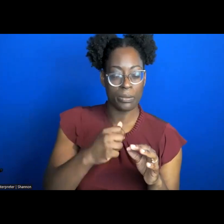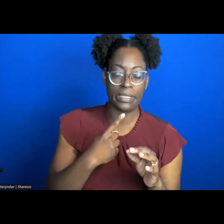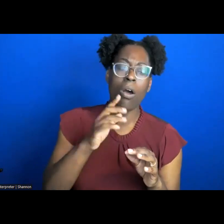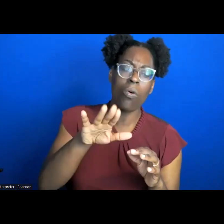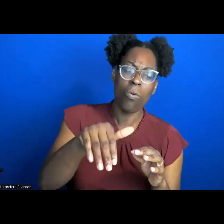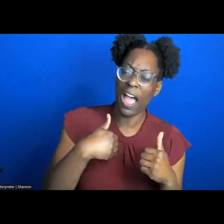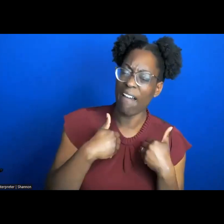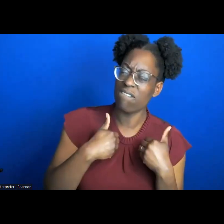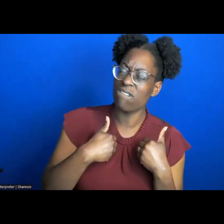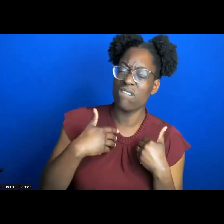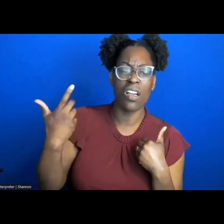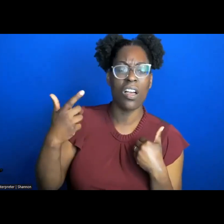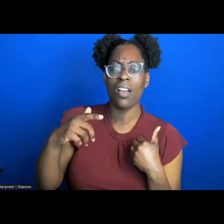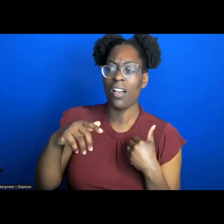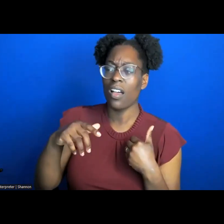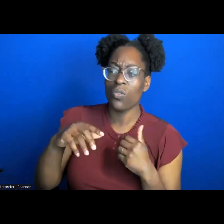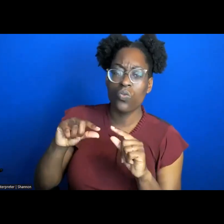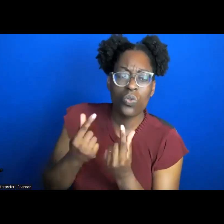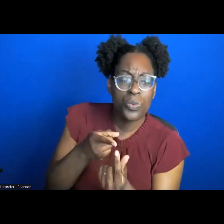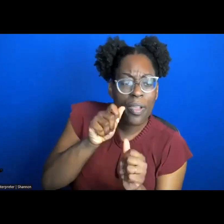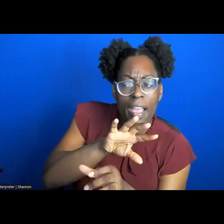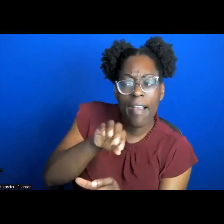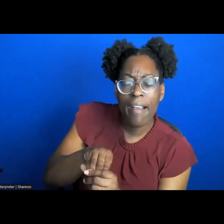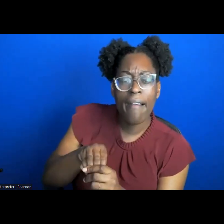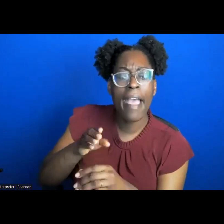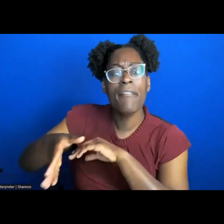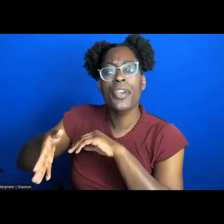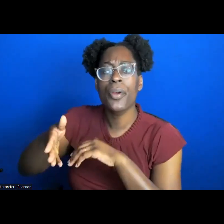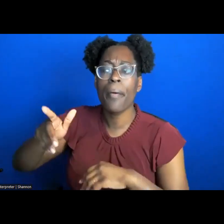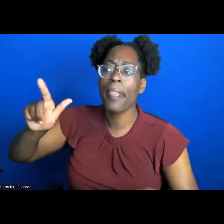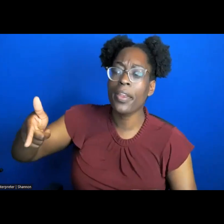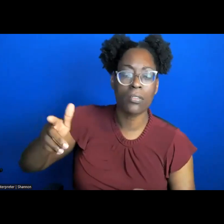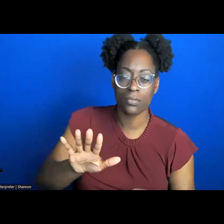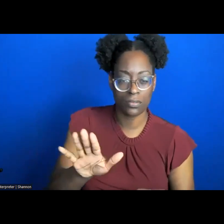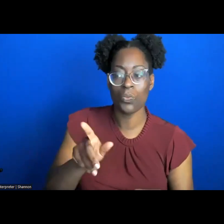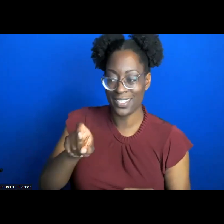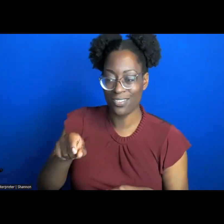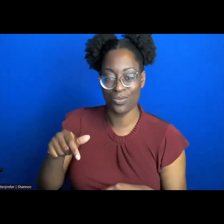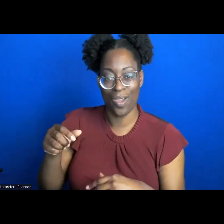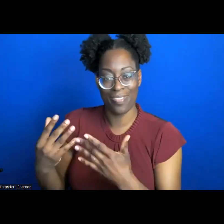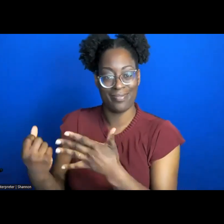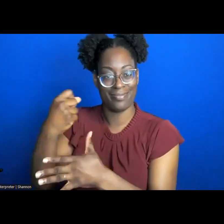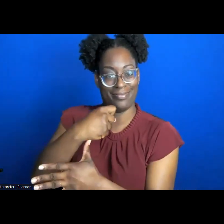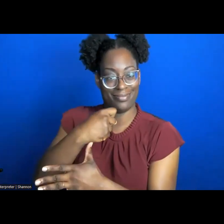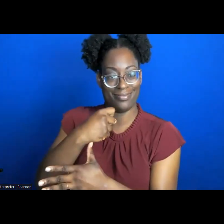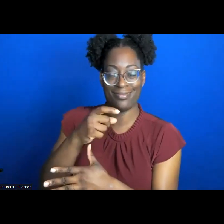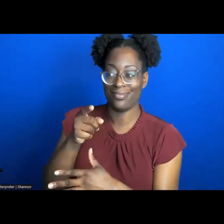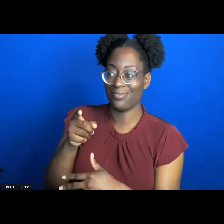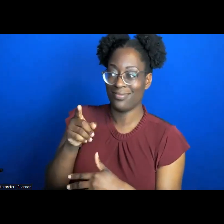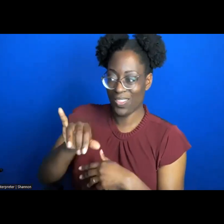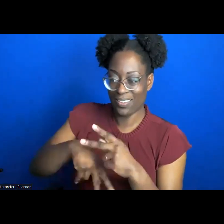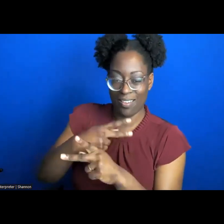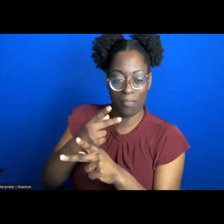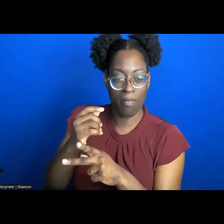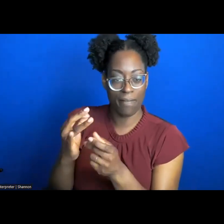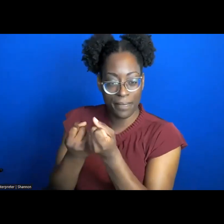intentionality and with resources. It's got to go withstand the changes in leadership and staff if we are to have